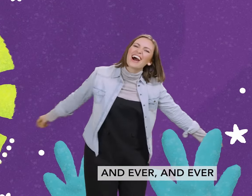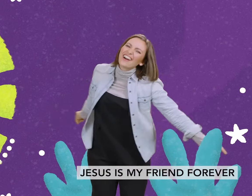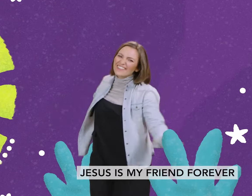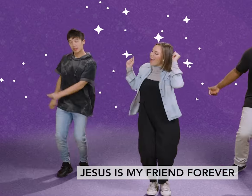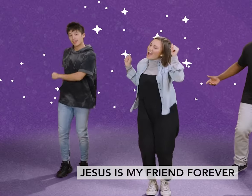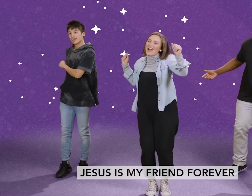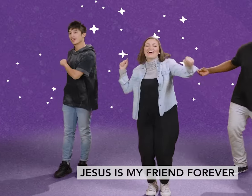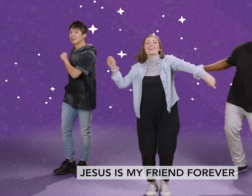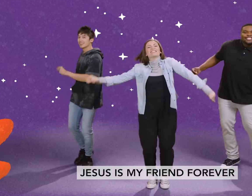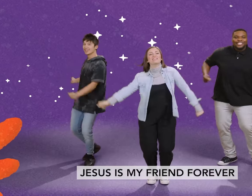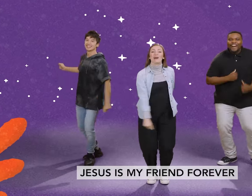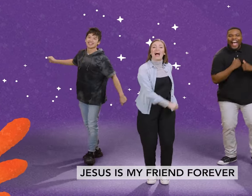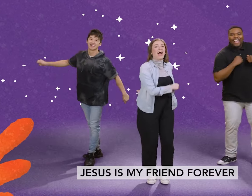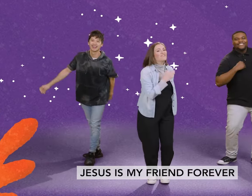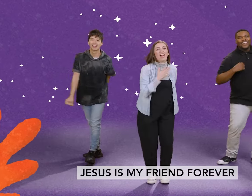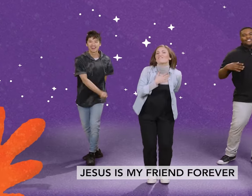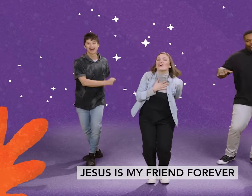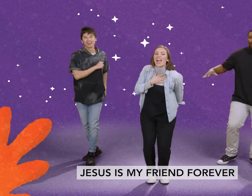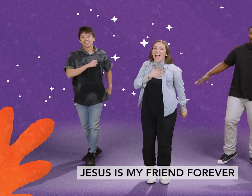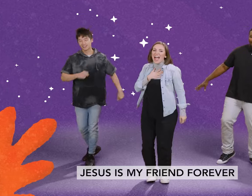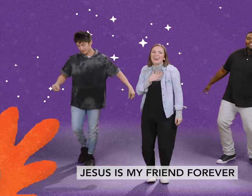1 Jesus Is My Friend